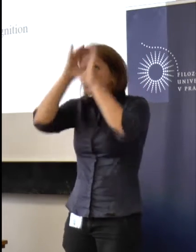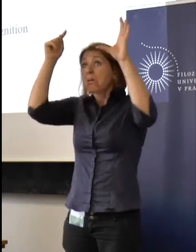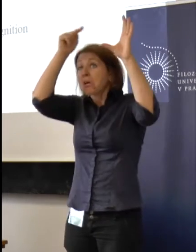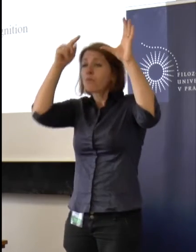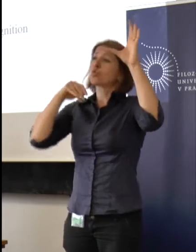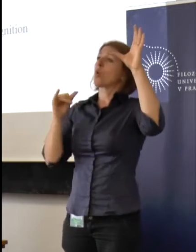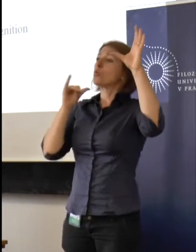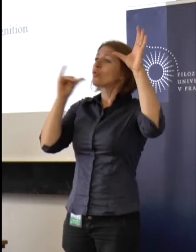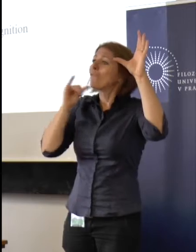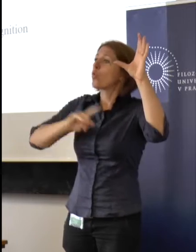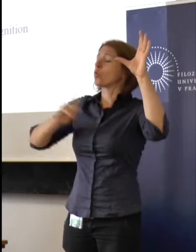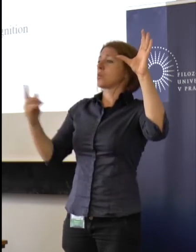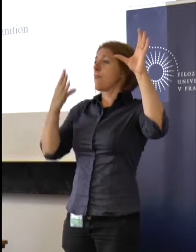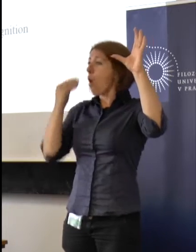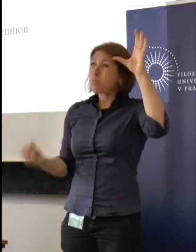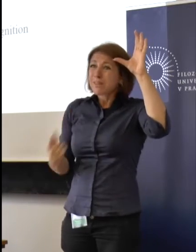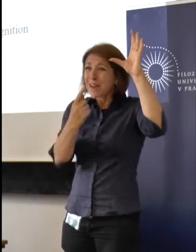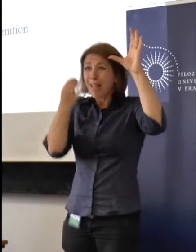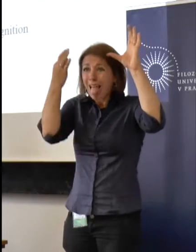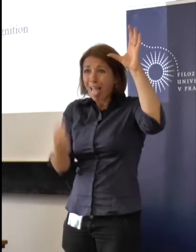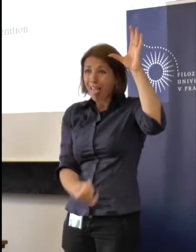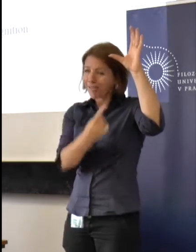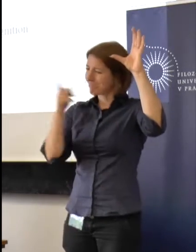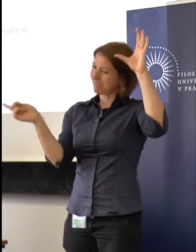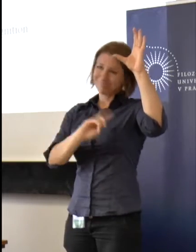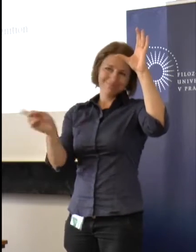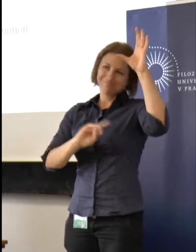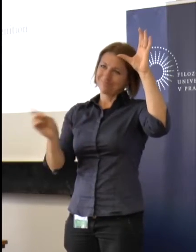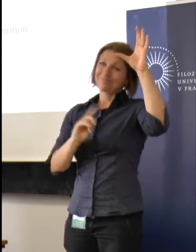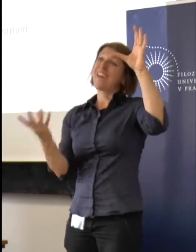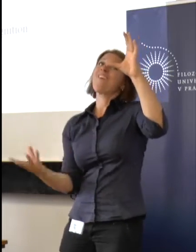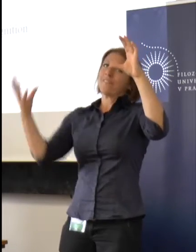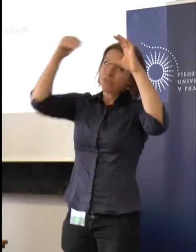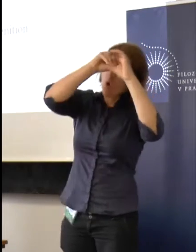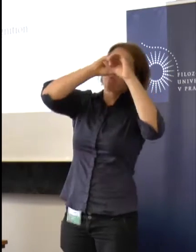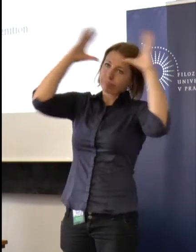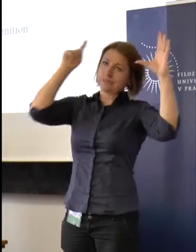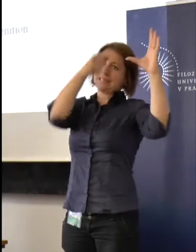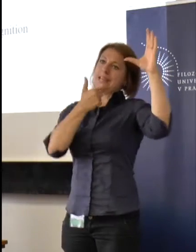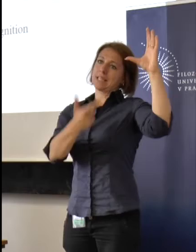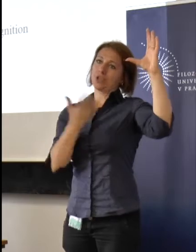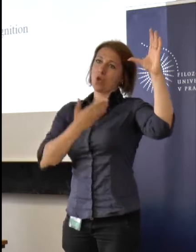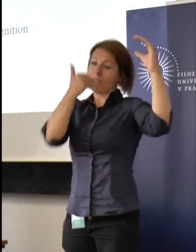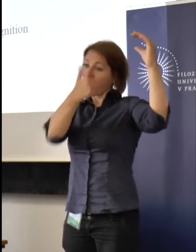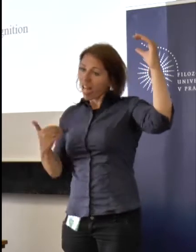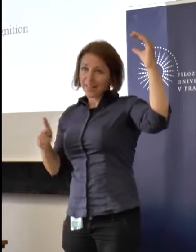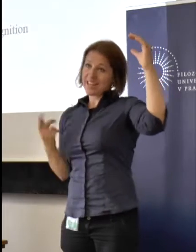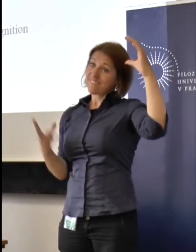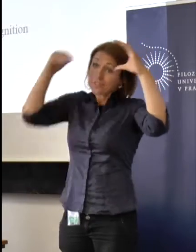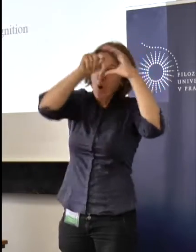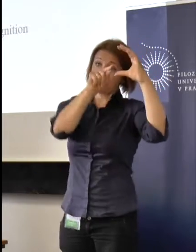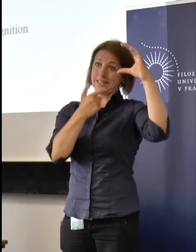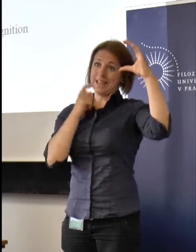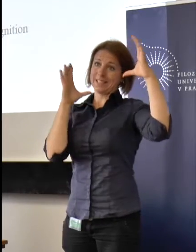they are creation. The languages themselves already create the concept. As James has said this, and we